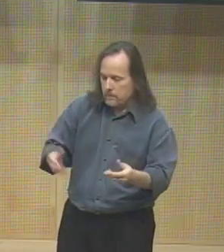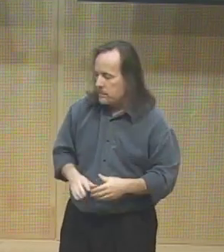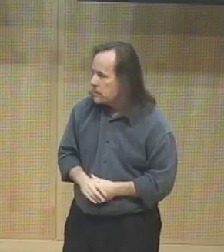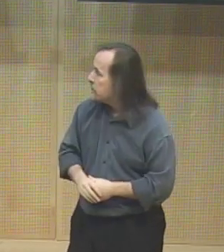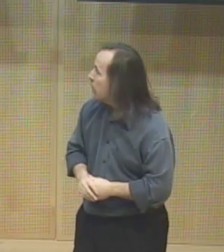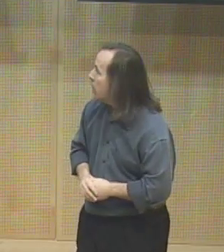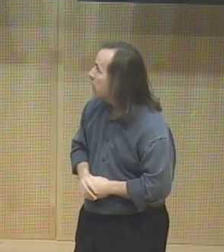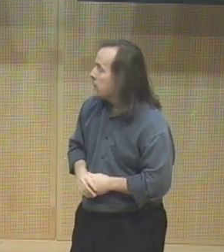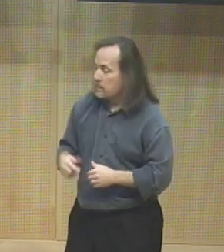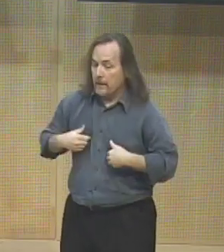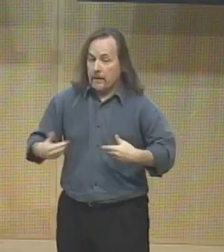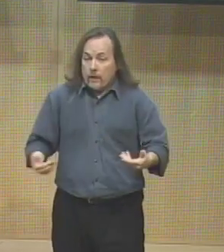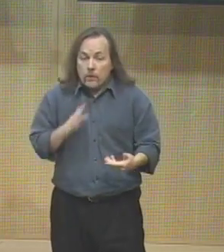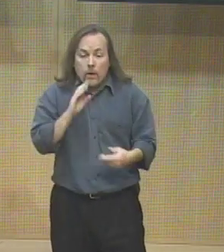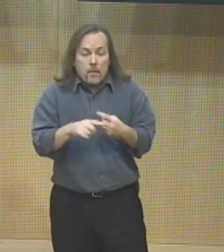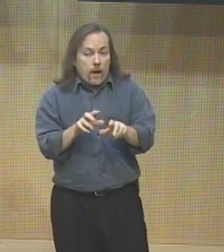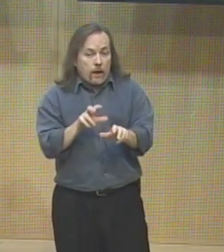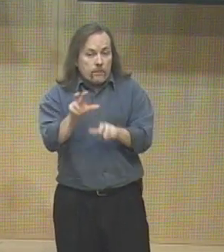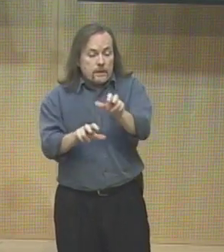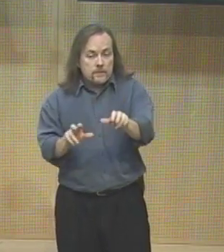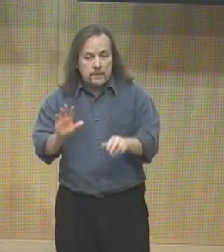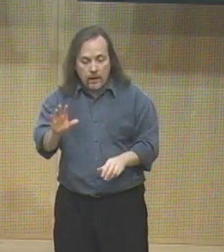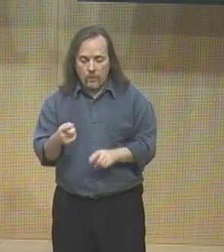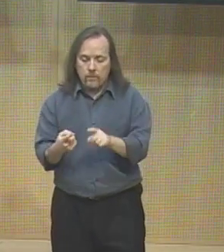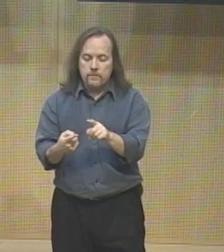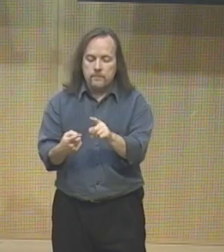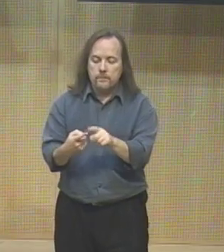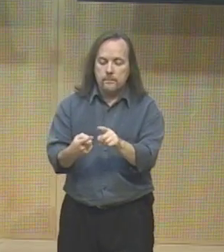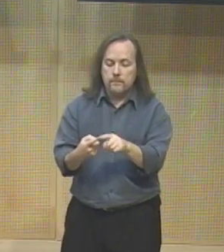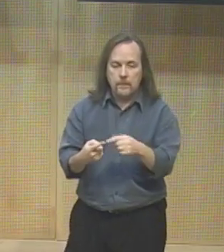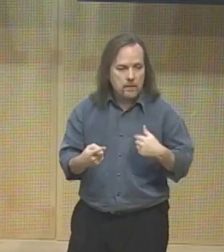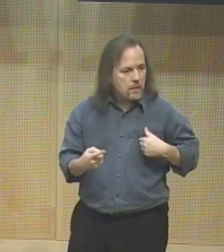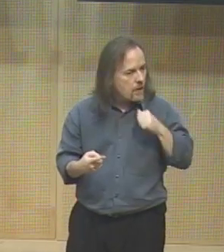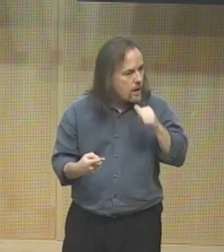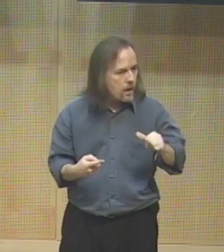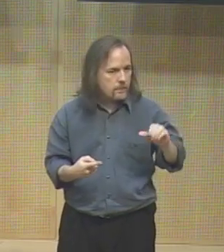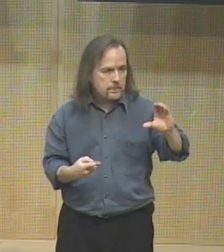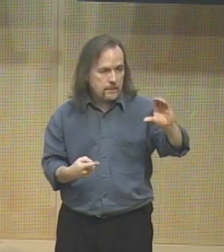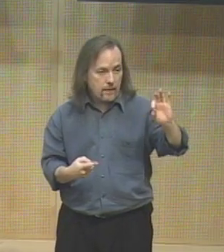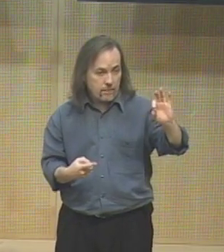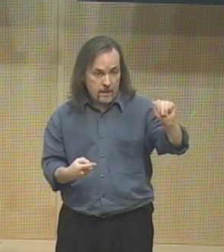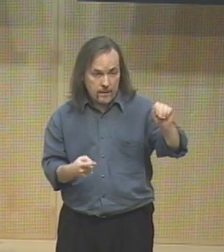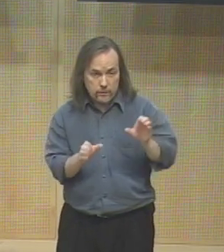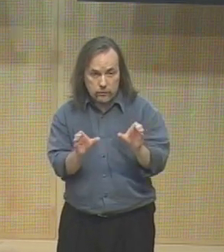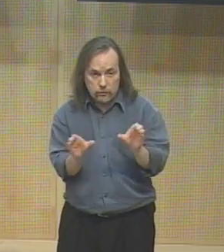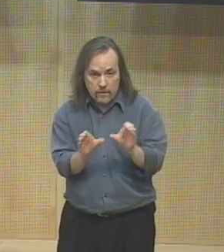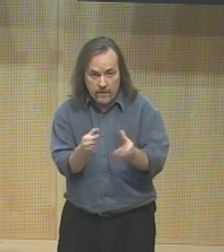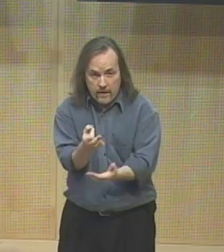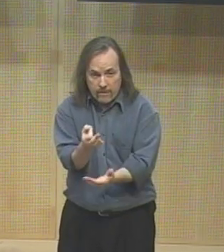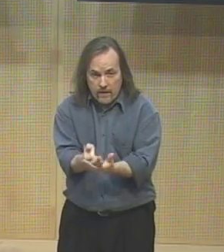the individuals for whom they're investing. And so I work as a database developer and handle all of that